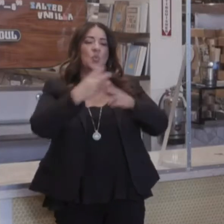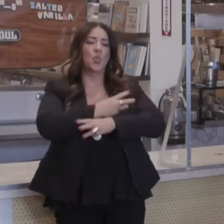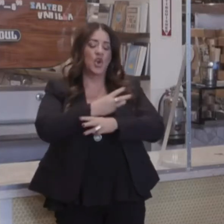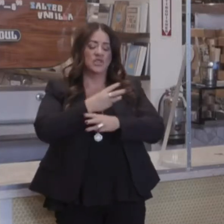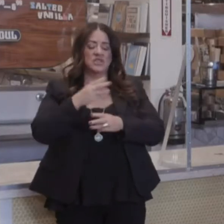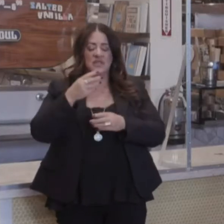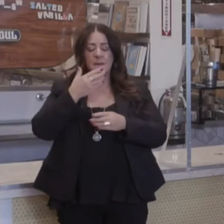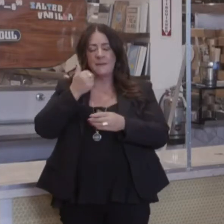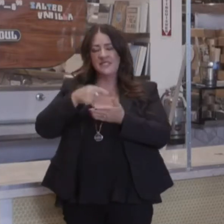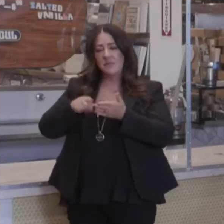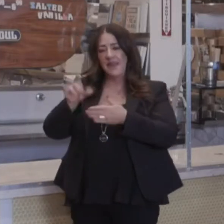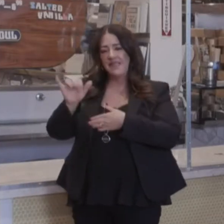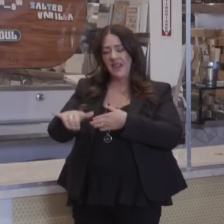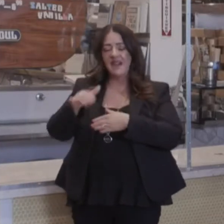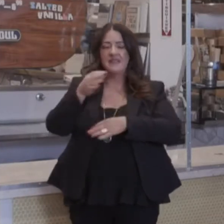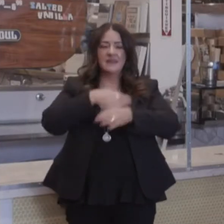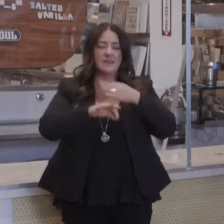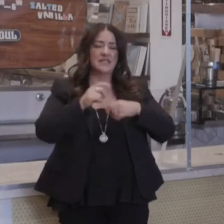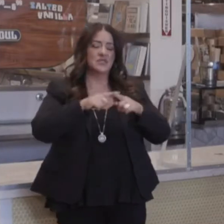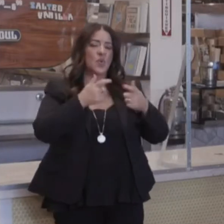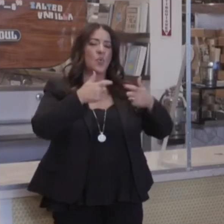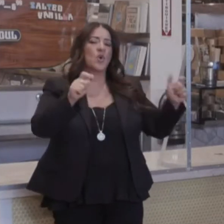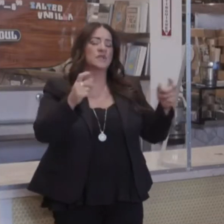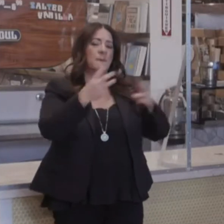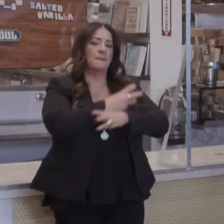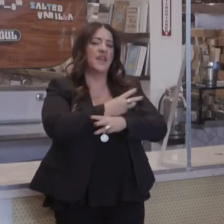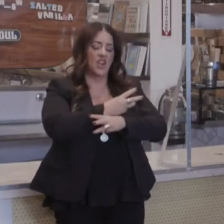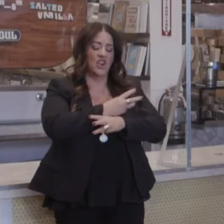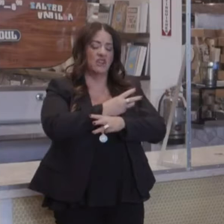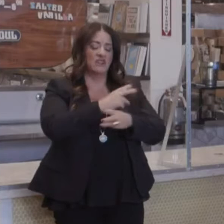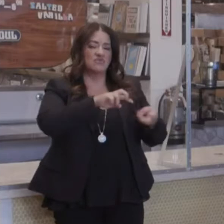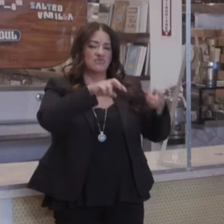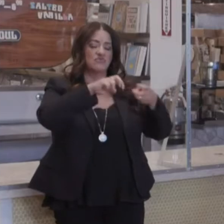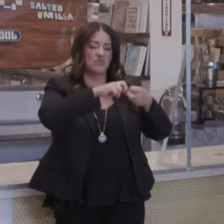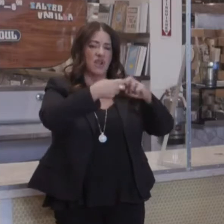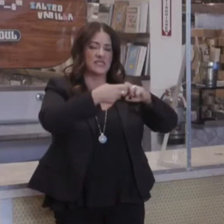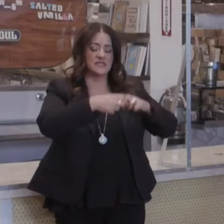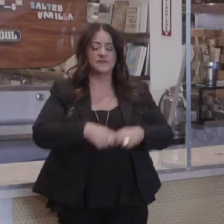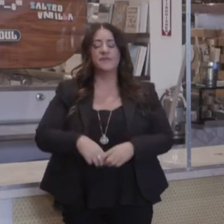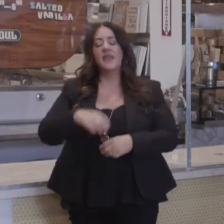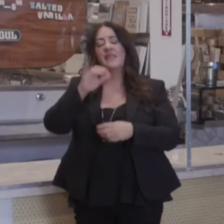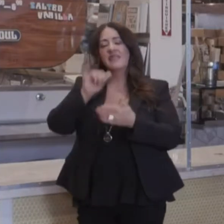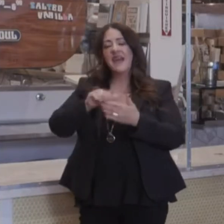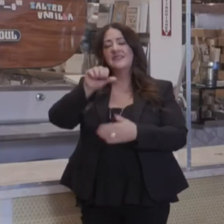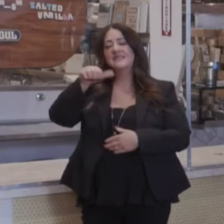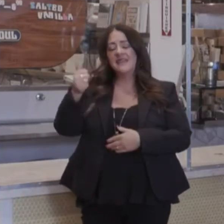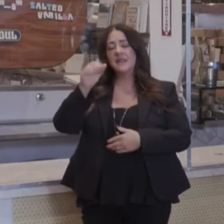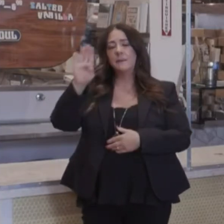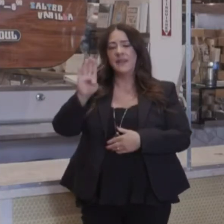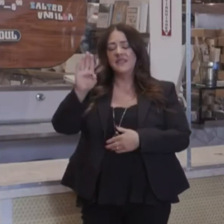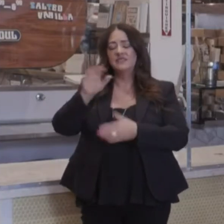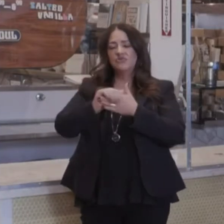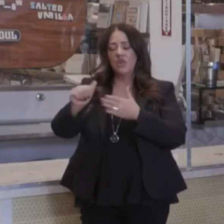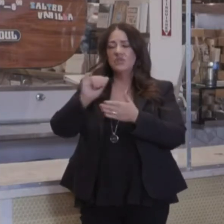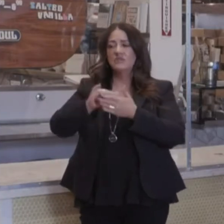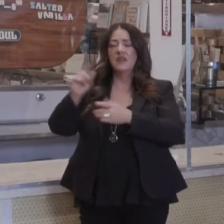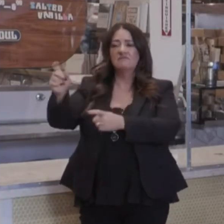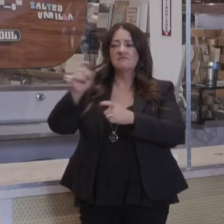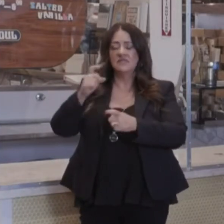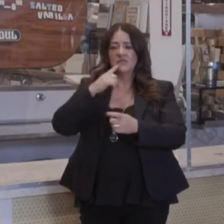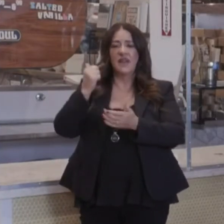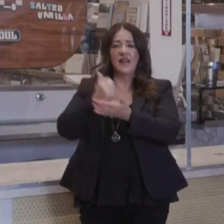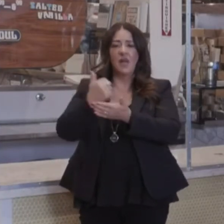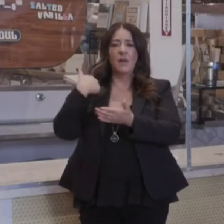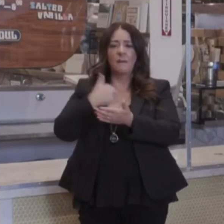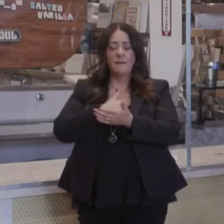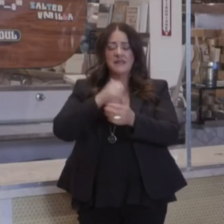the position to put $10 billion into our economy where we need it the most is something big. And that's just the